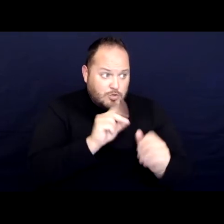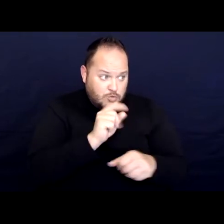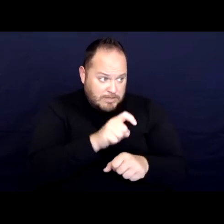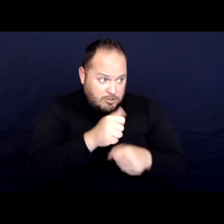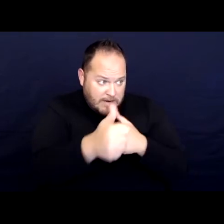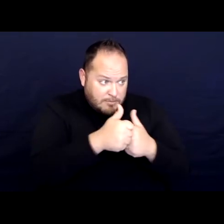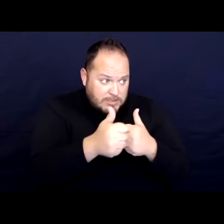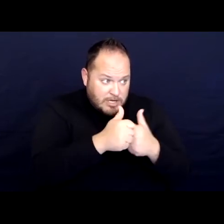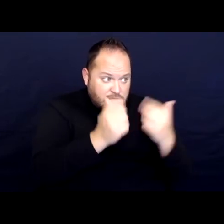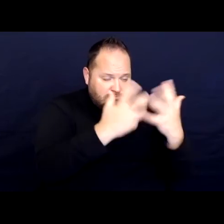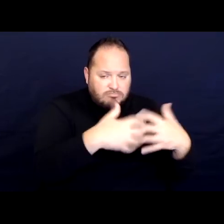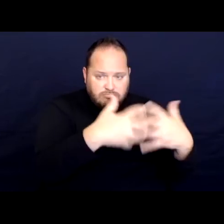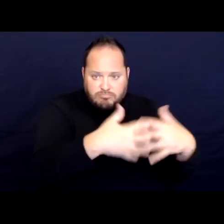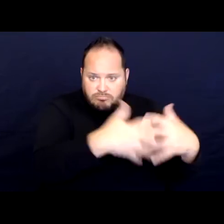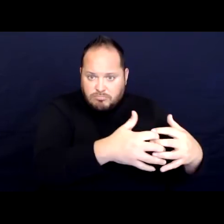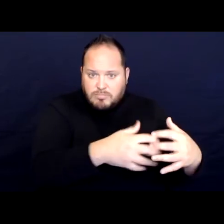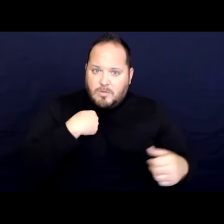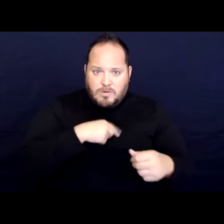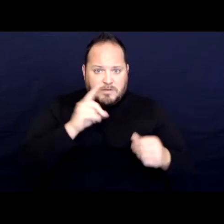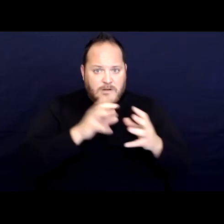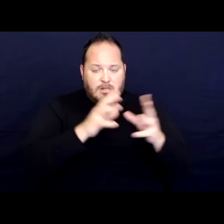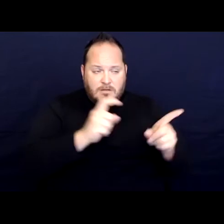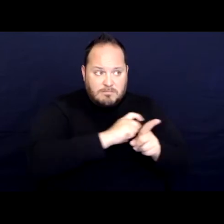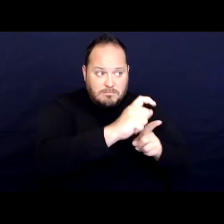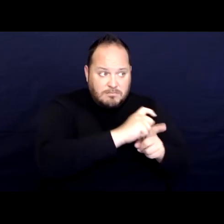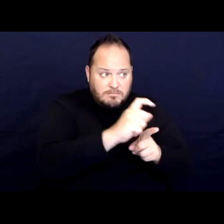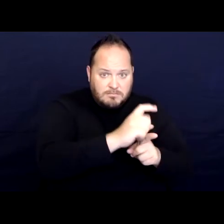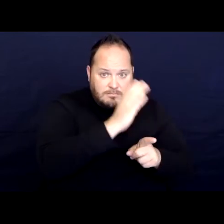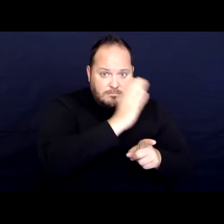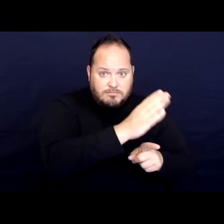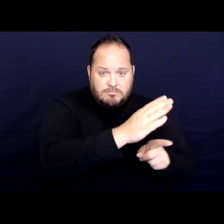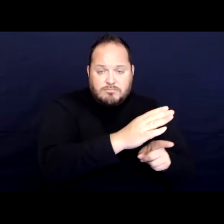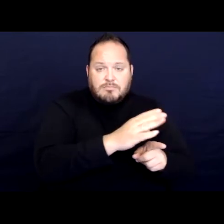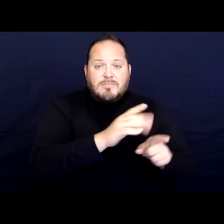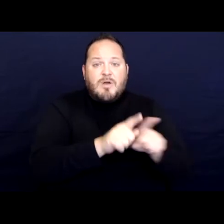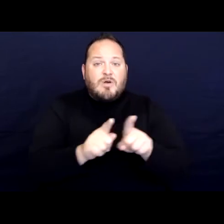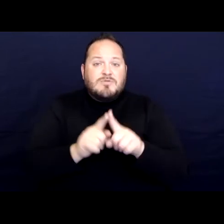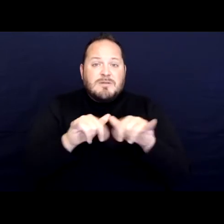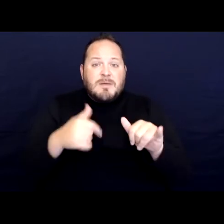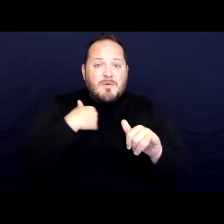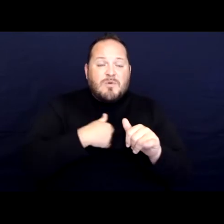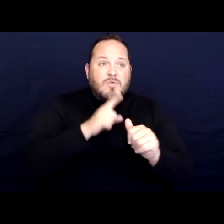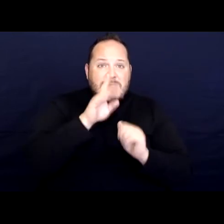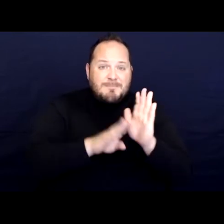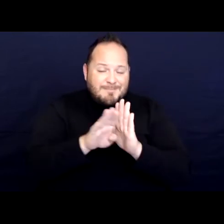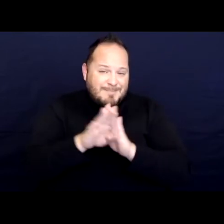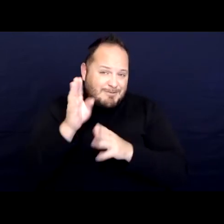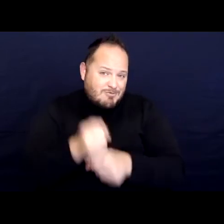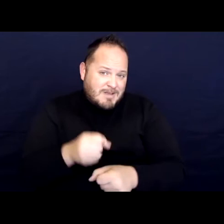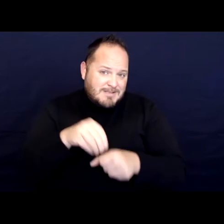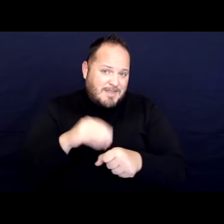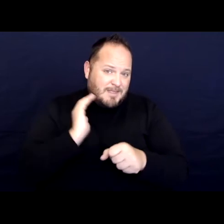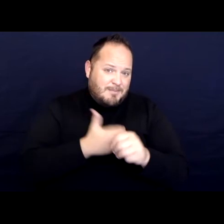but but also during that time period, really building trust within the community. And so as we rolled